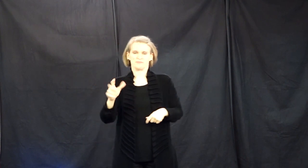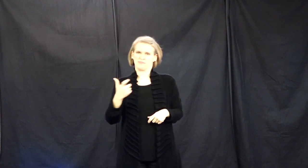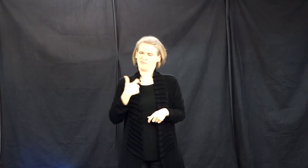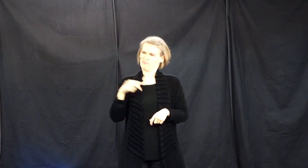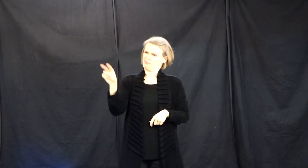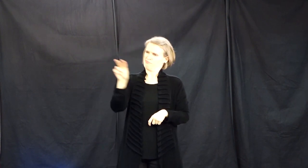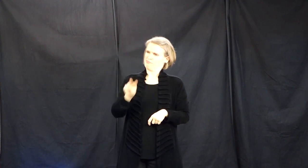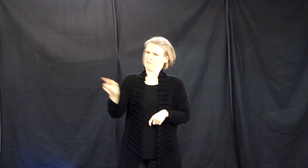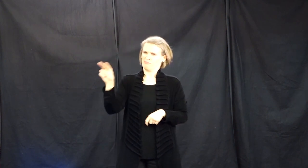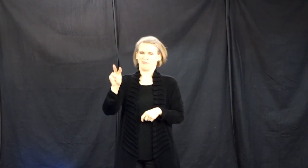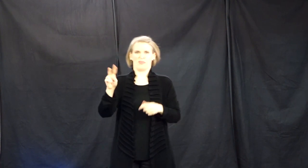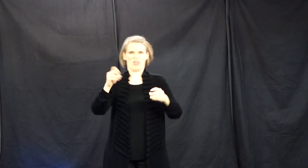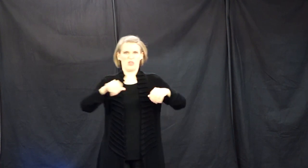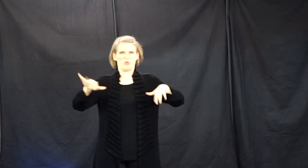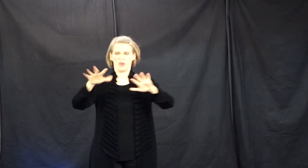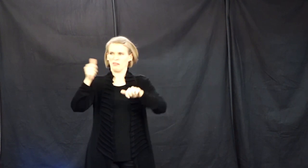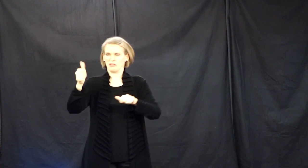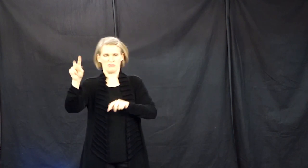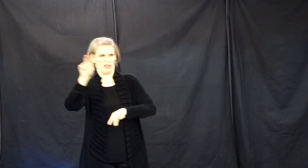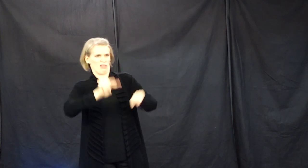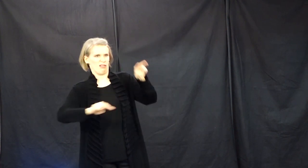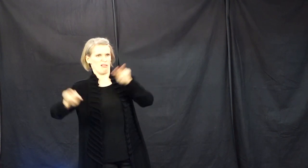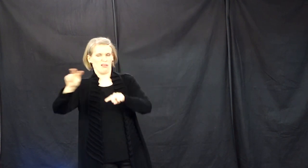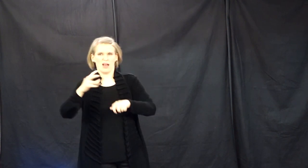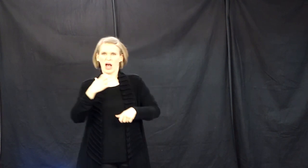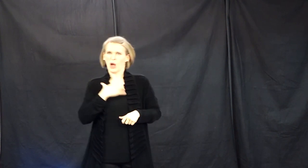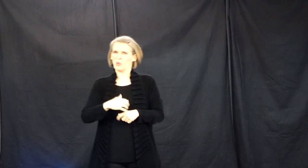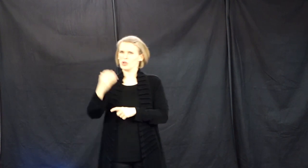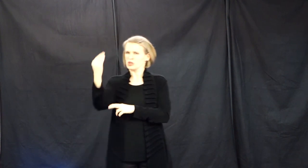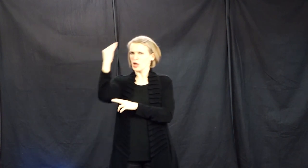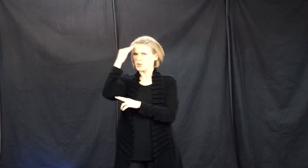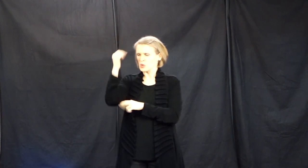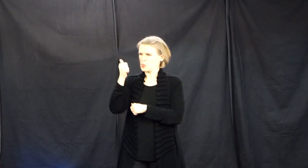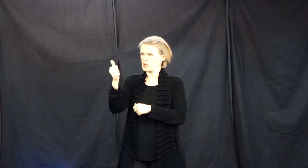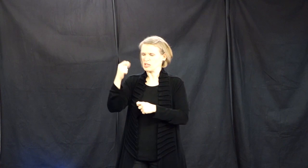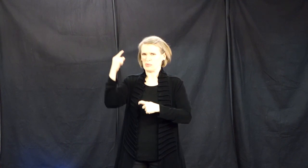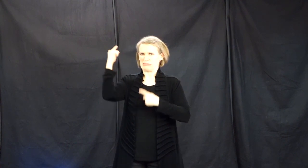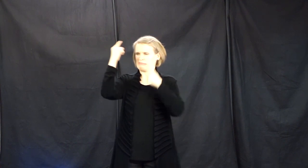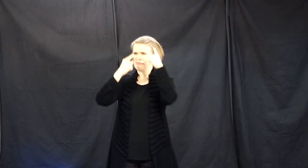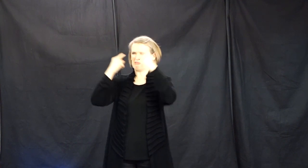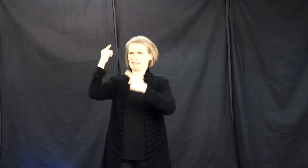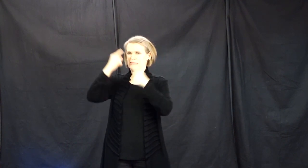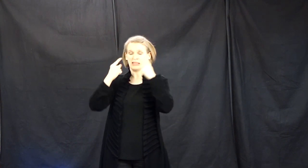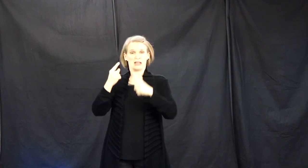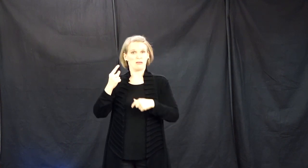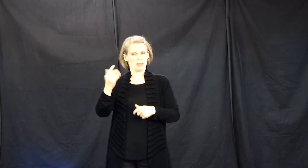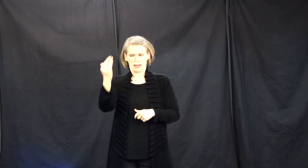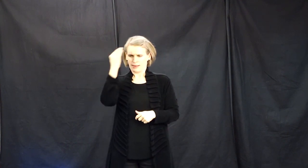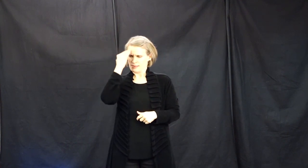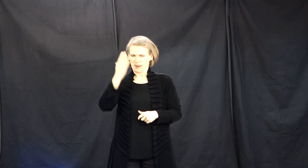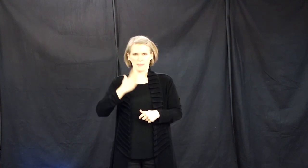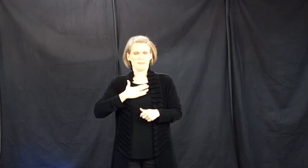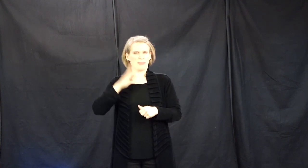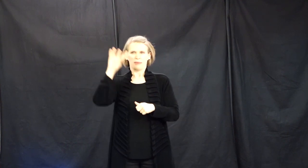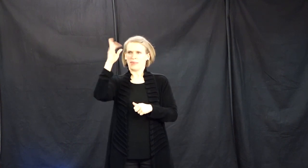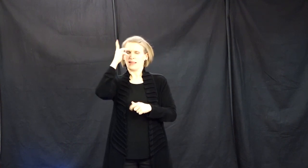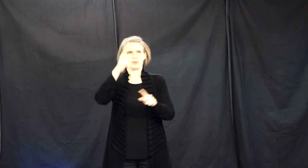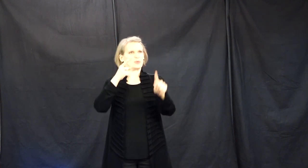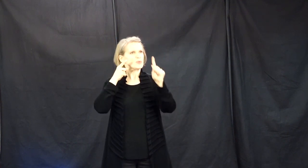Hamilton examine the terrain. I wish I could tell you what was happening in his brain. This man is poisoned by political pursuits.